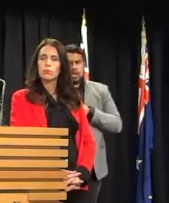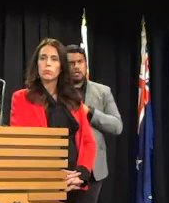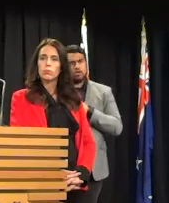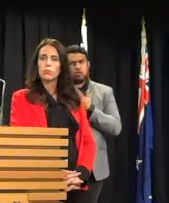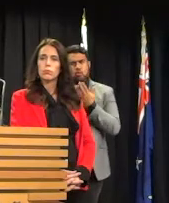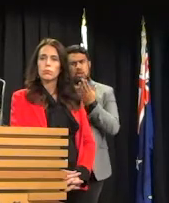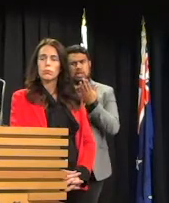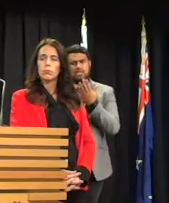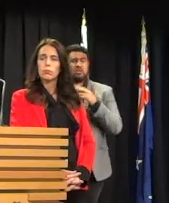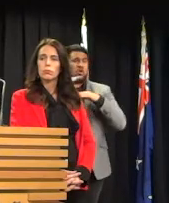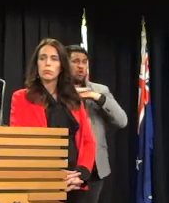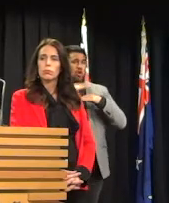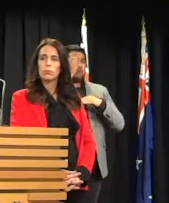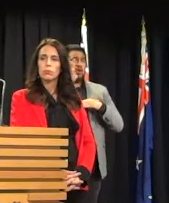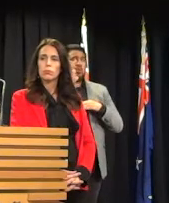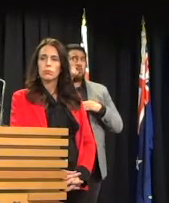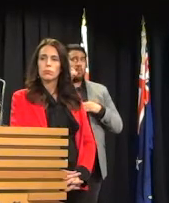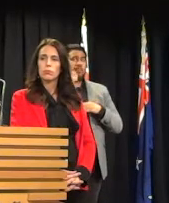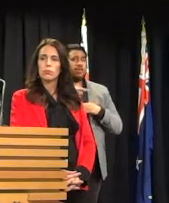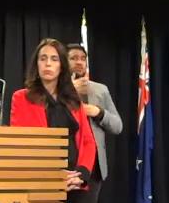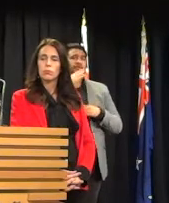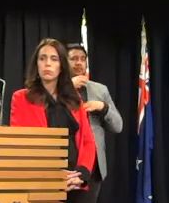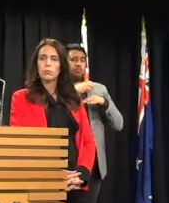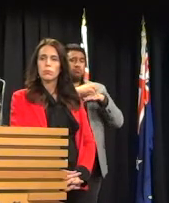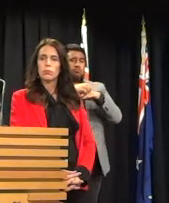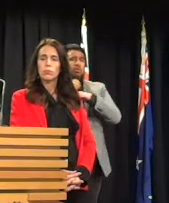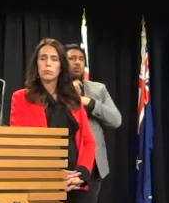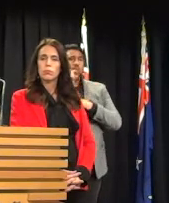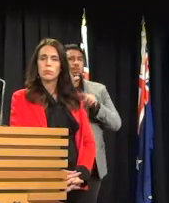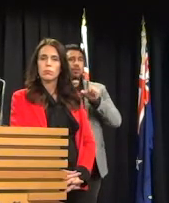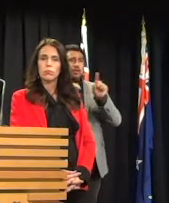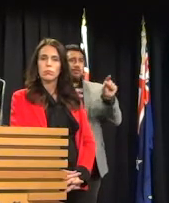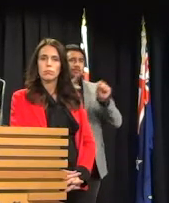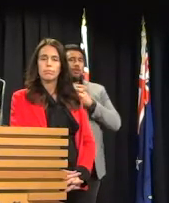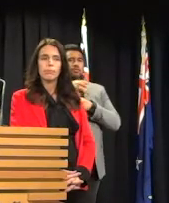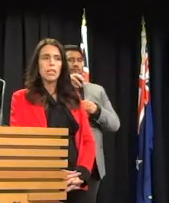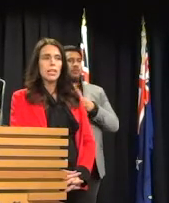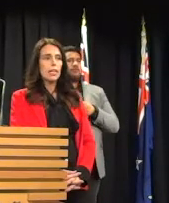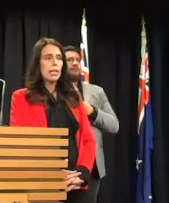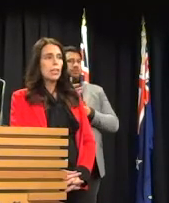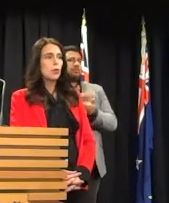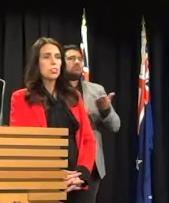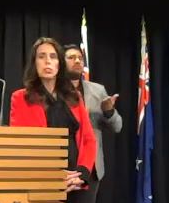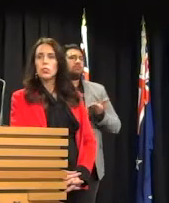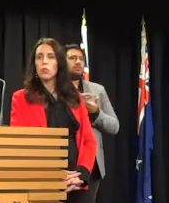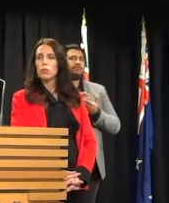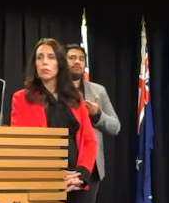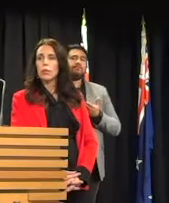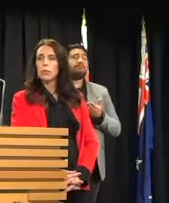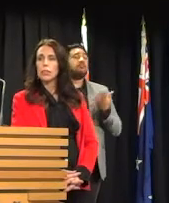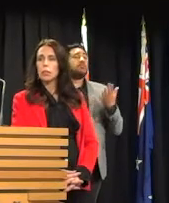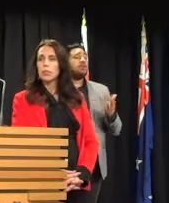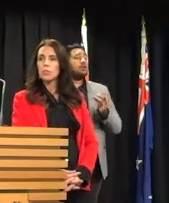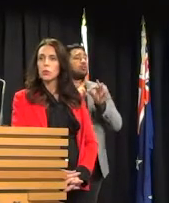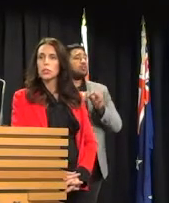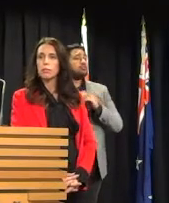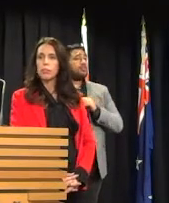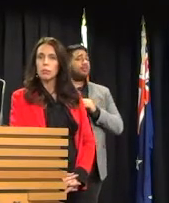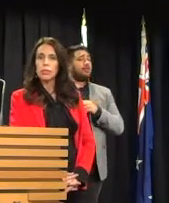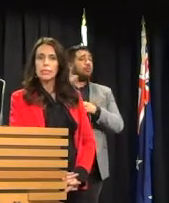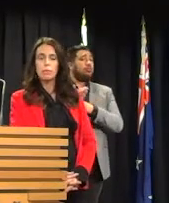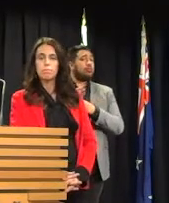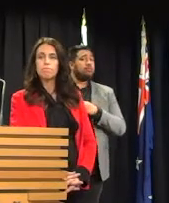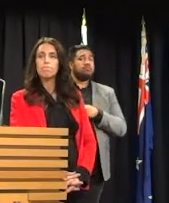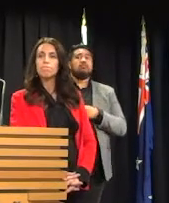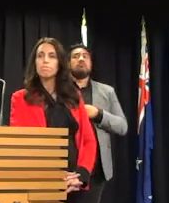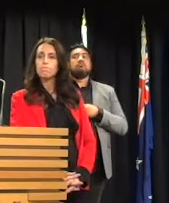of over 1,500 groups that were going to be invited to participate. Any questions on that particular piece of work? How